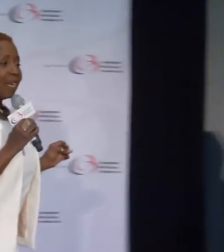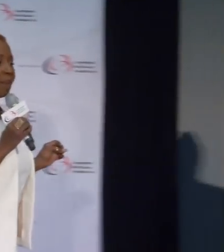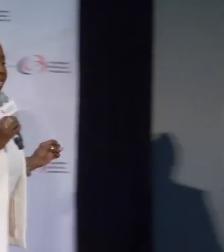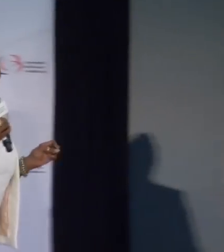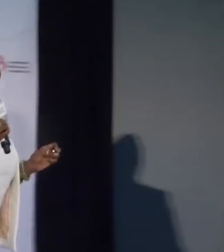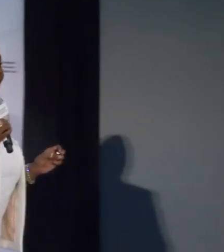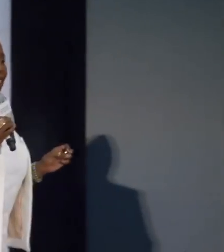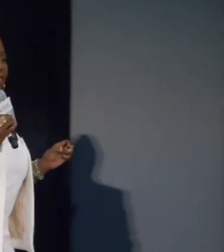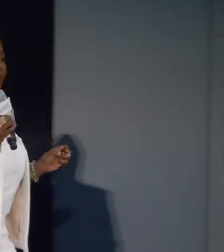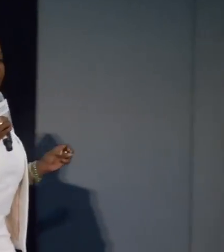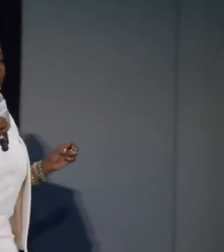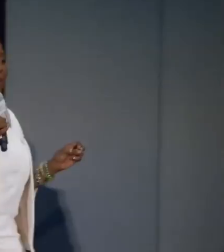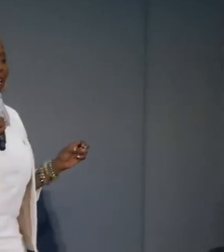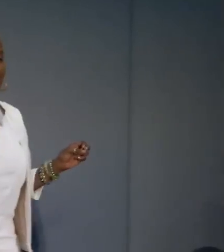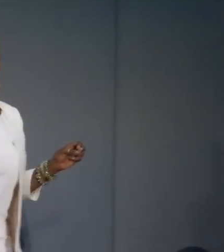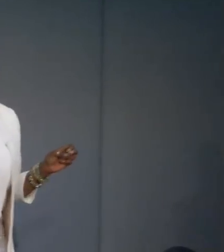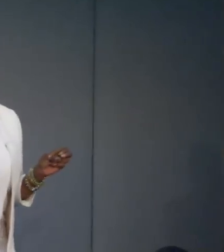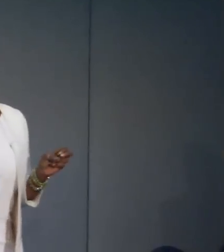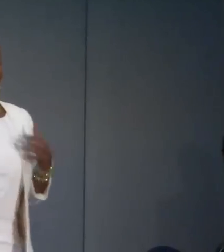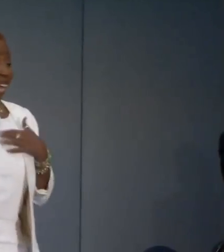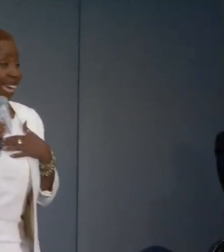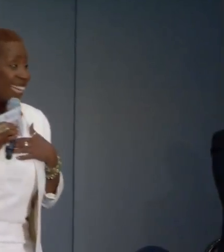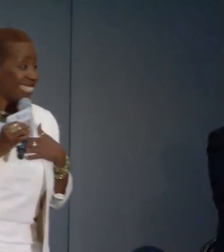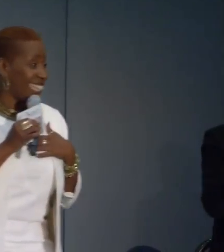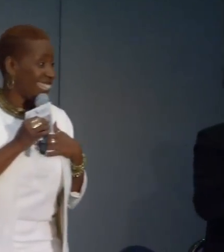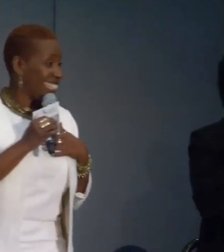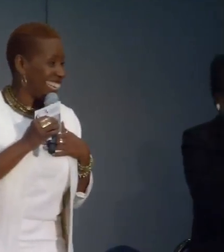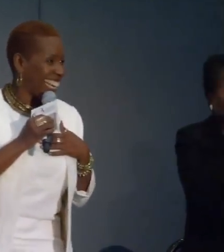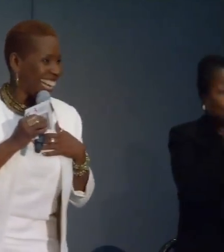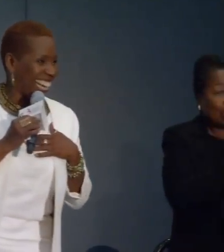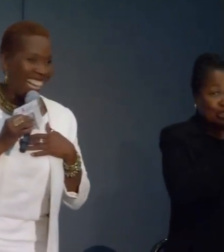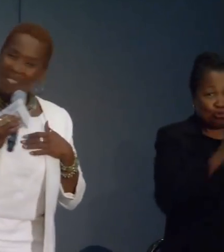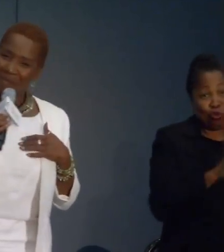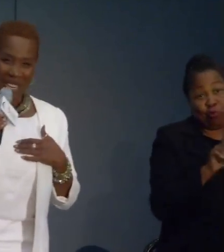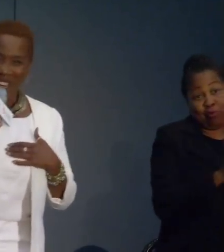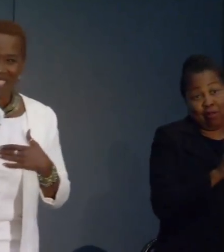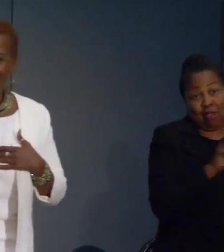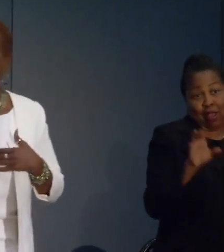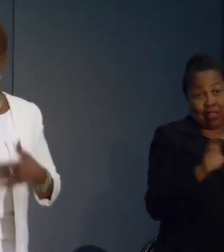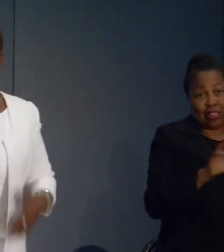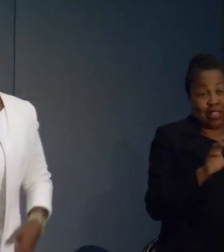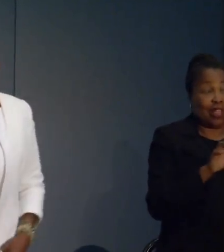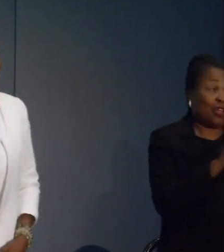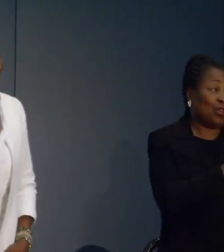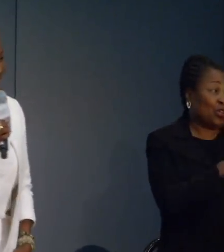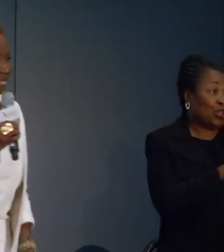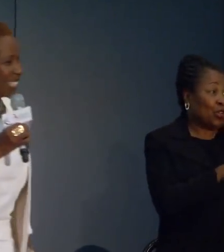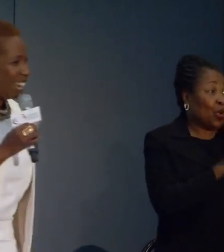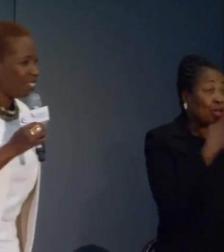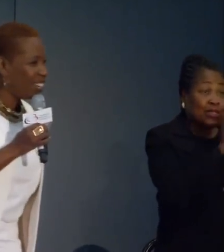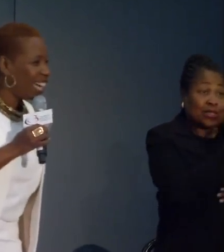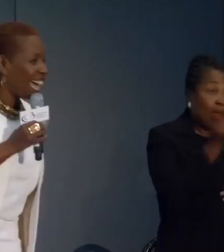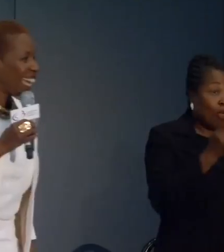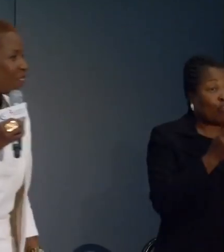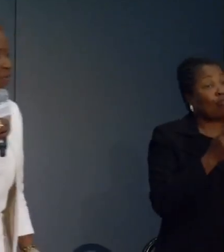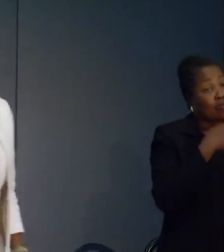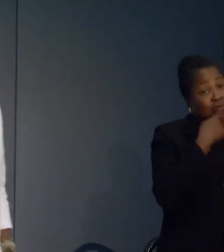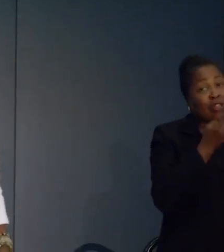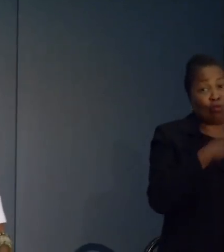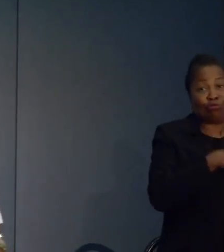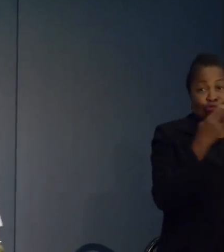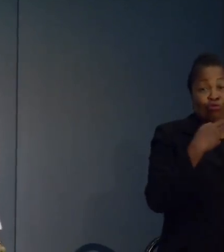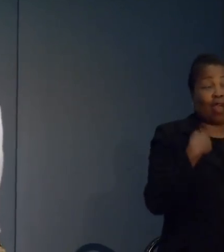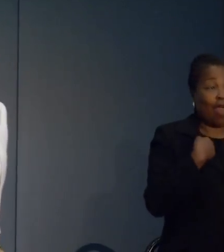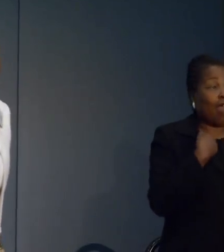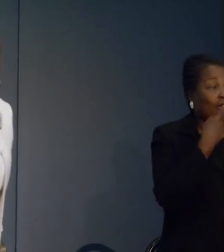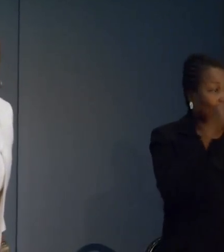You can get them at the Dollar Tree and put one in every room like I did. Be authentic, tell the truth, shame the devil. I got one pair